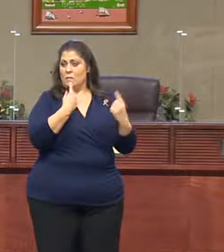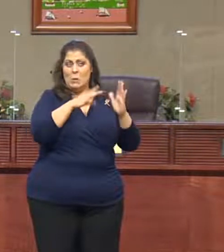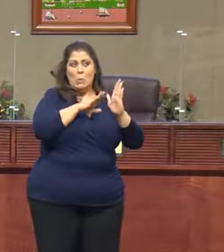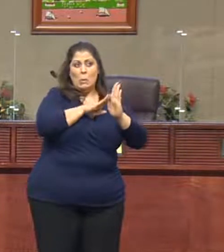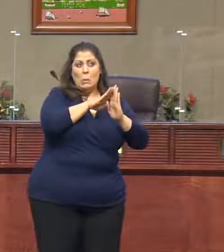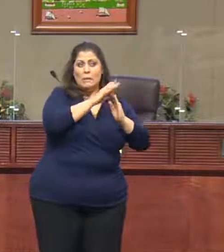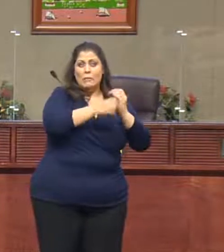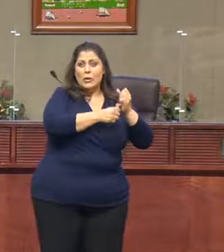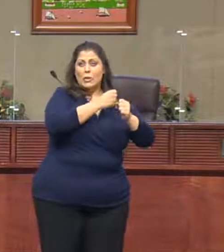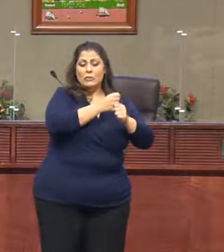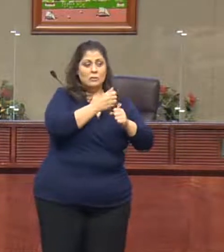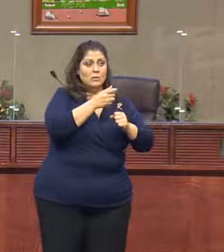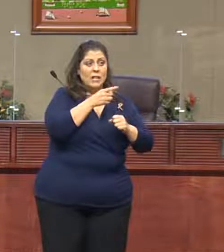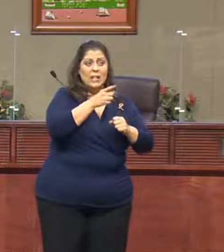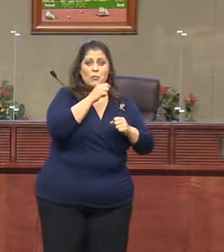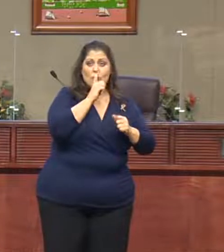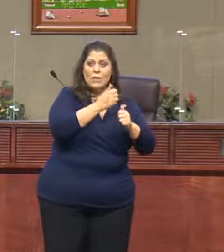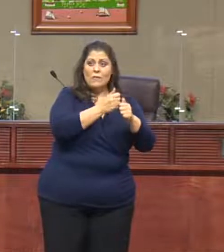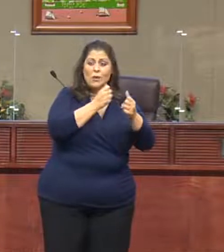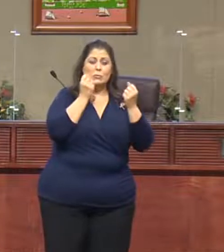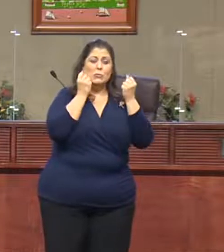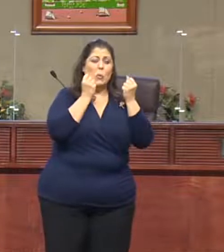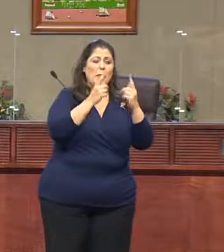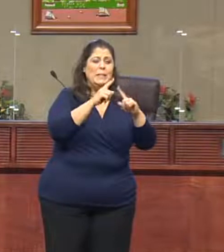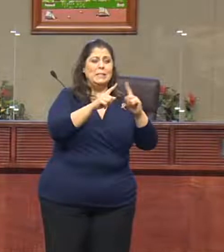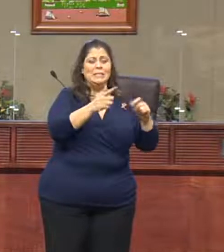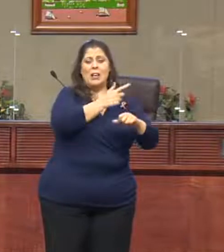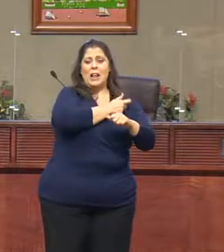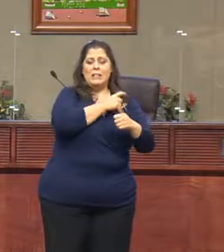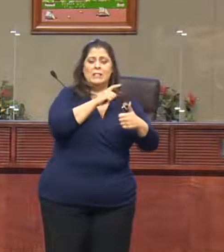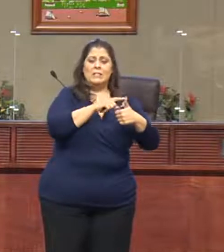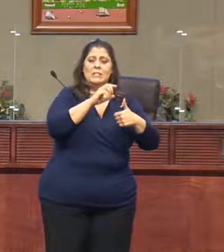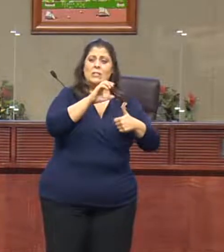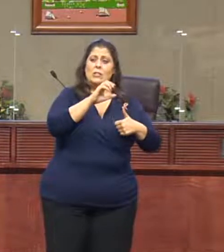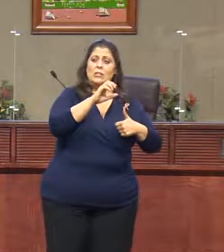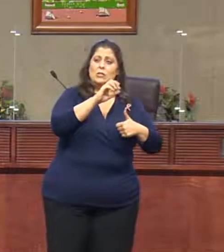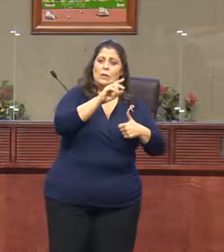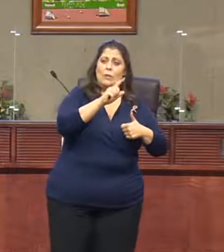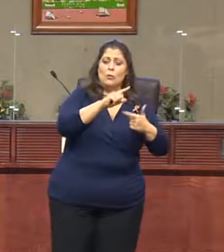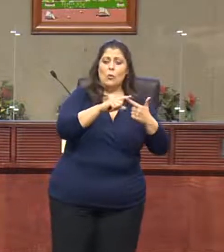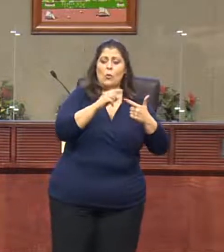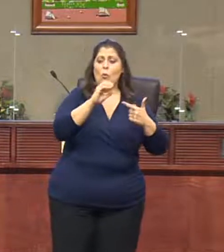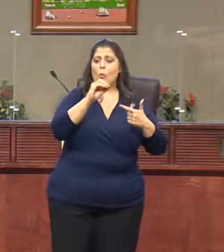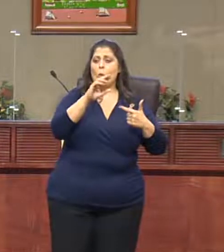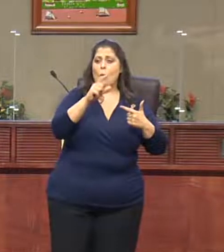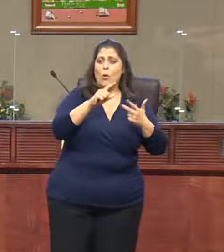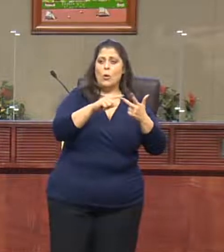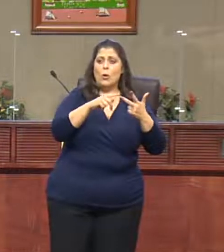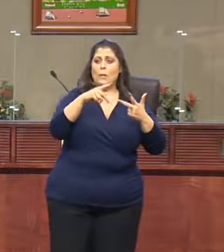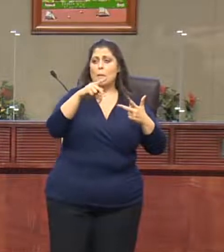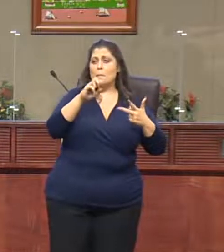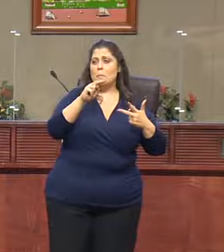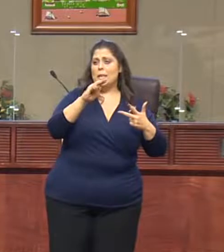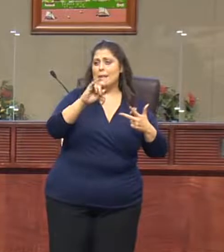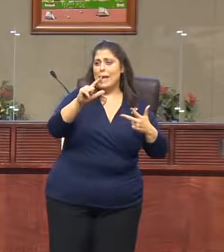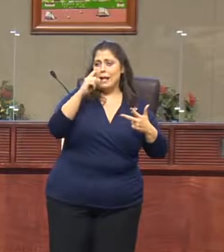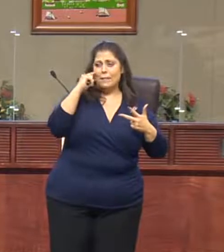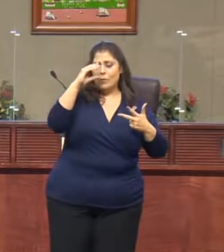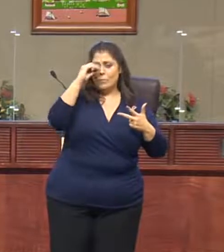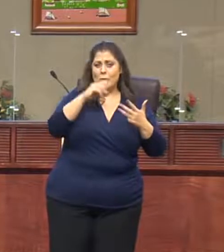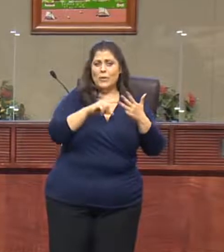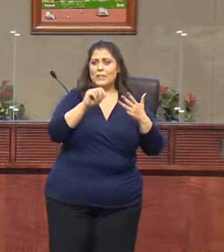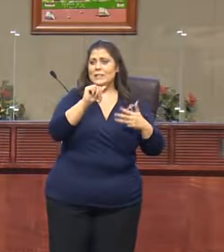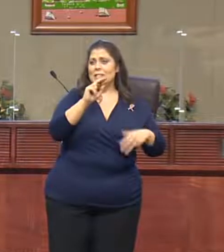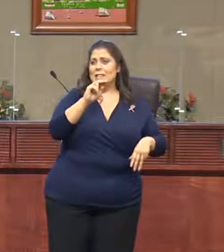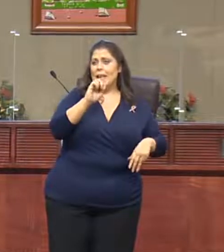It prevents all type of cancer, cervical, oral, esophageal cancer, penile cancer for boys, anal